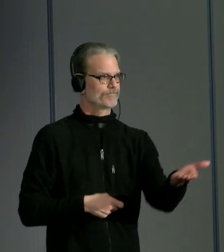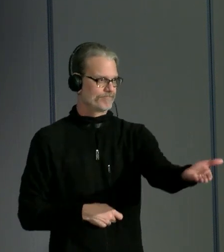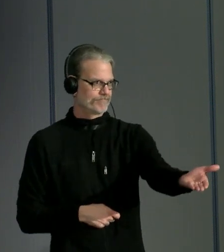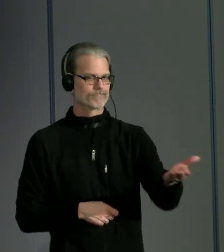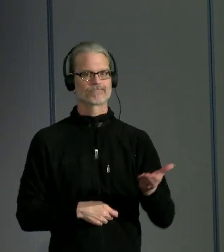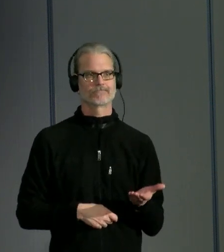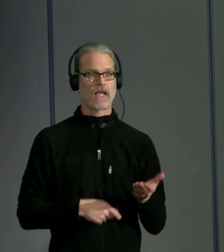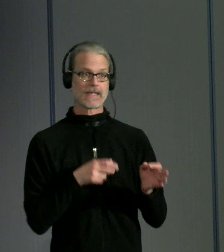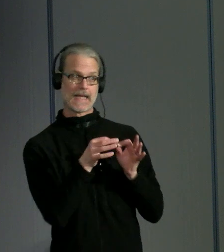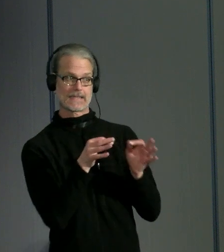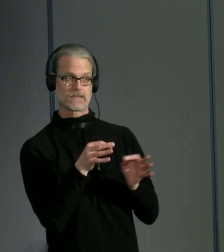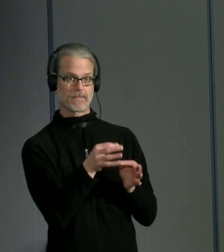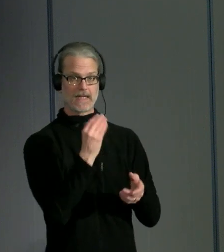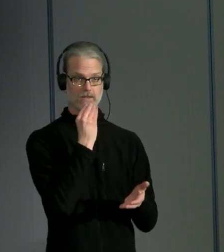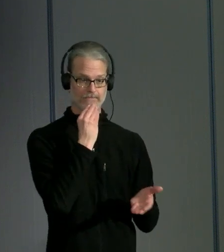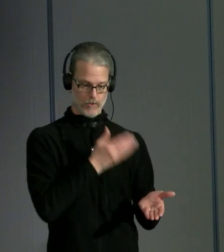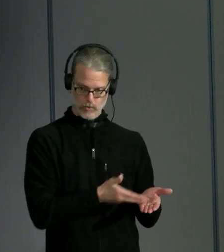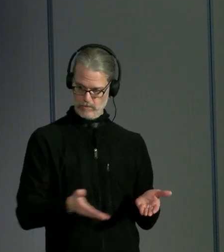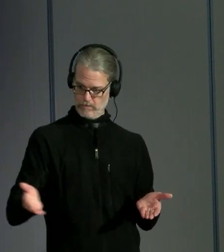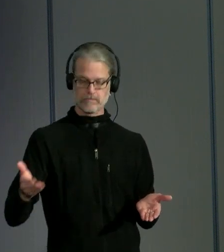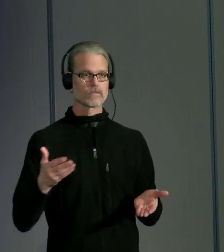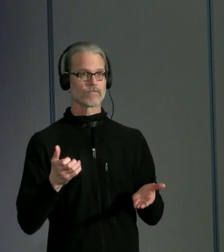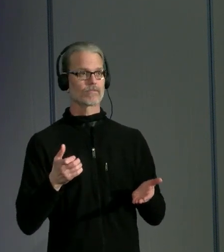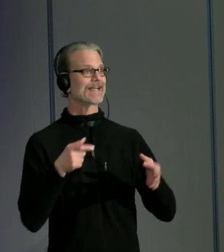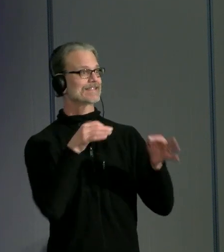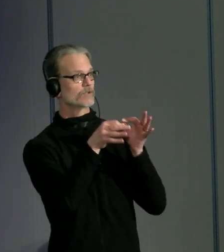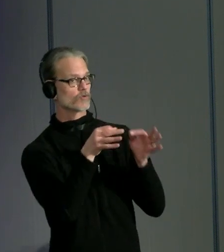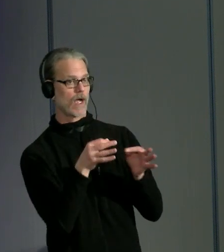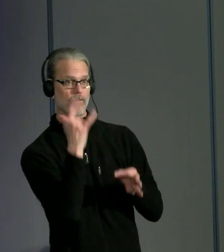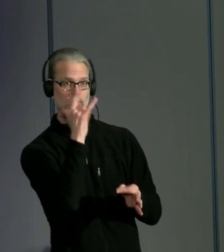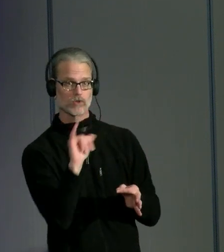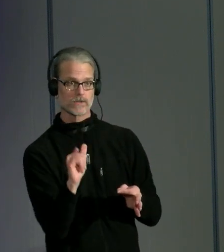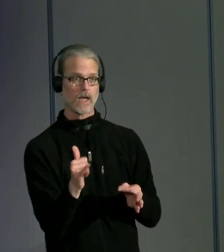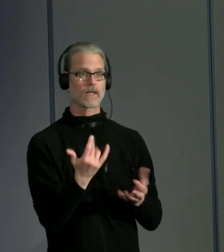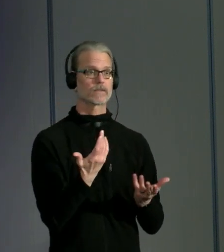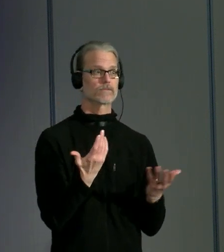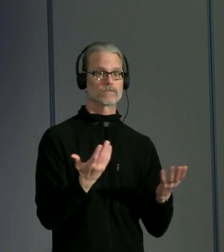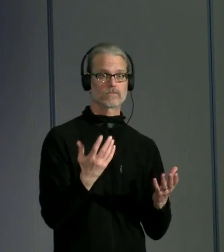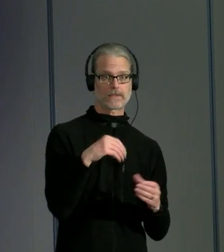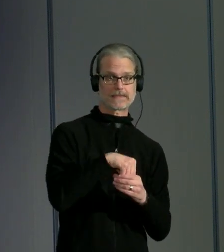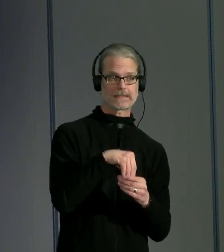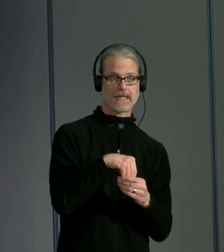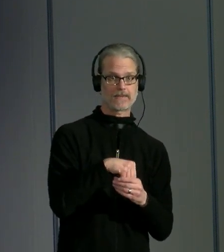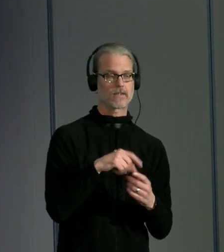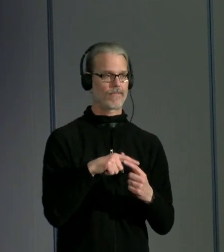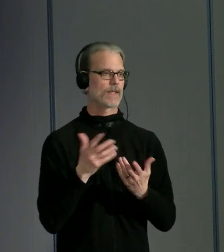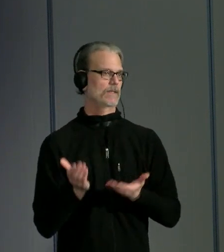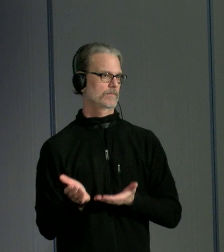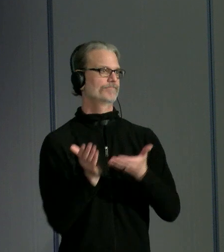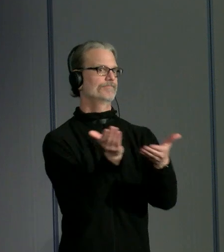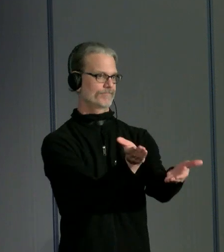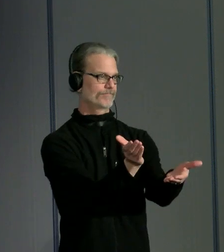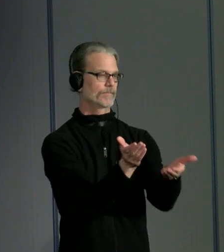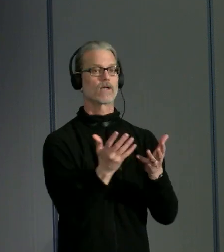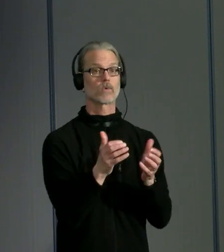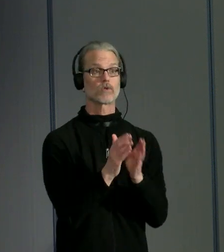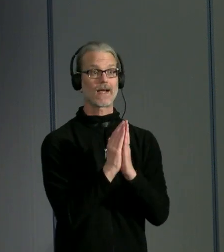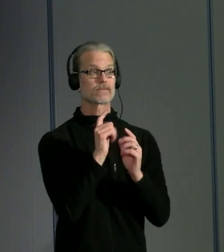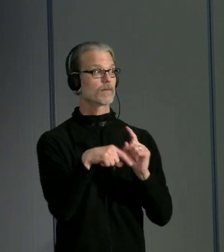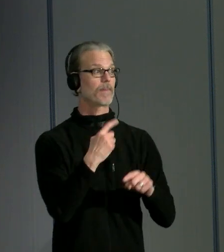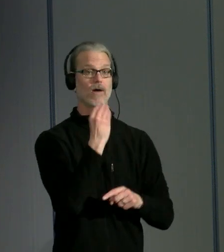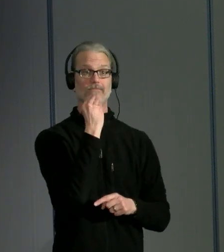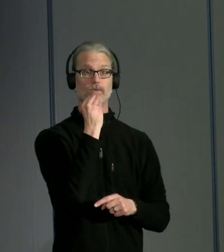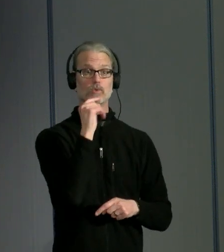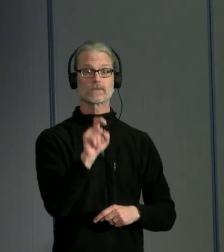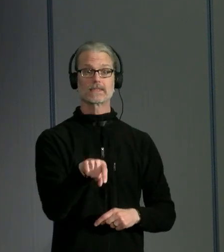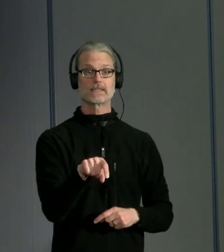food and describe it, and carry it to an attendee's table for them. You want to ask about those dietary needs and